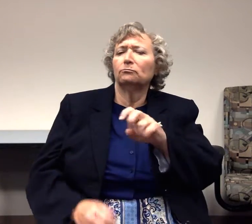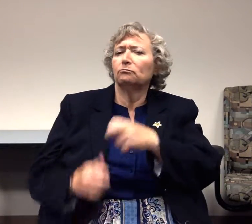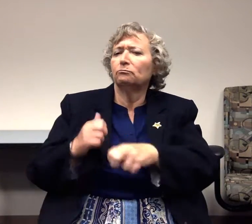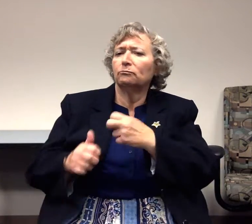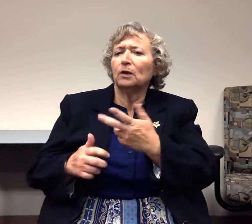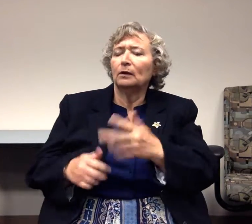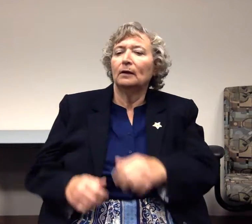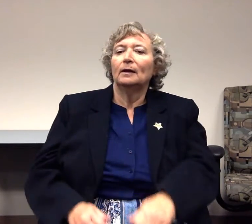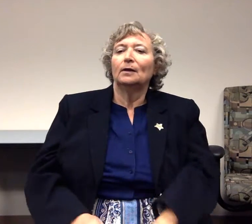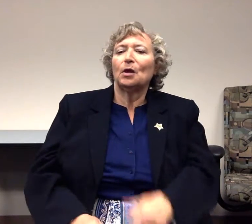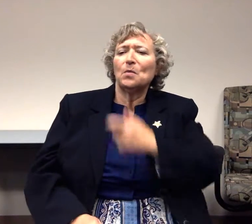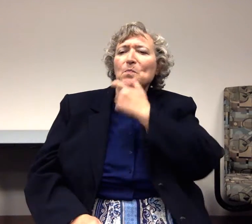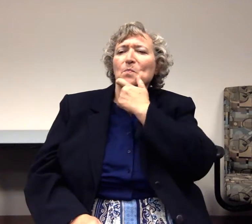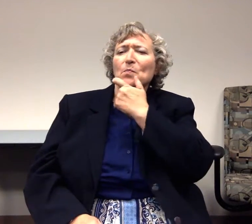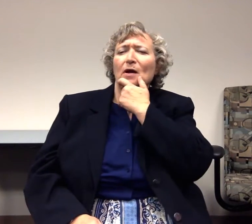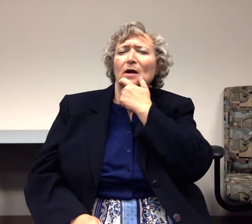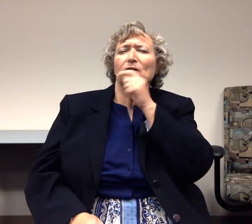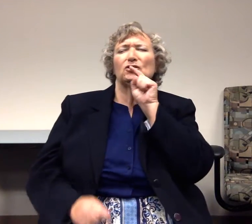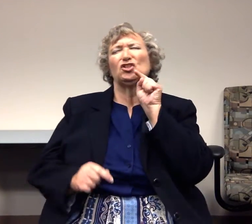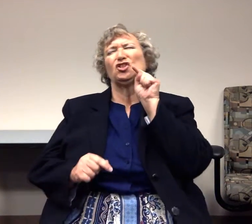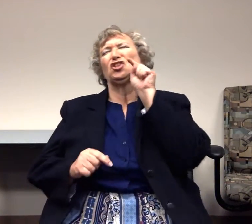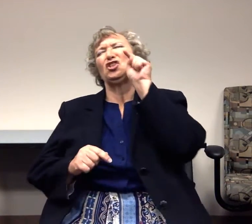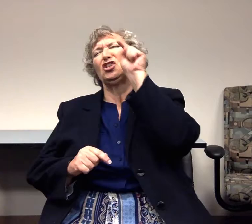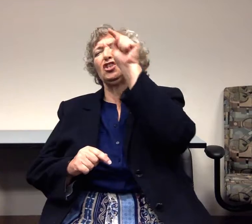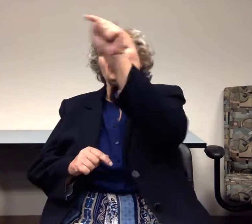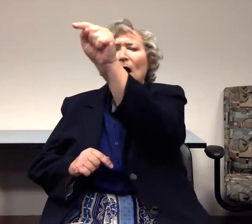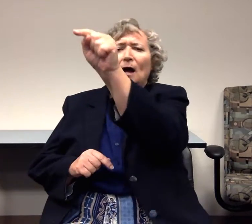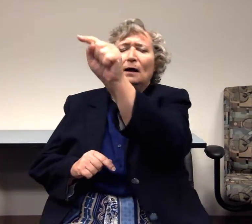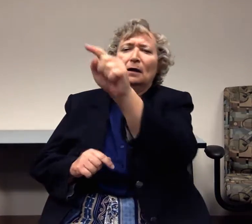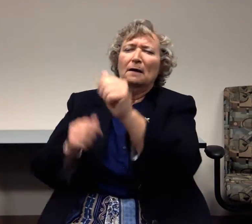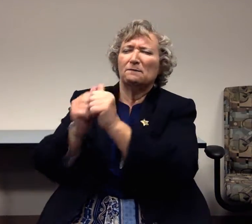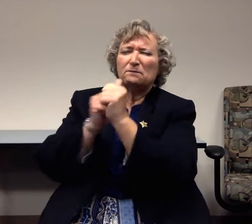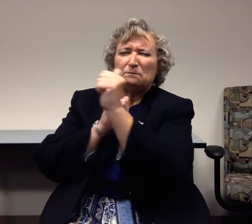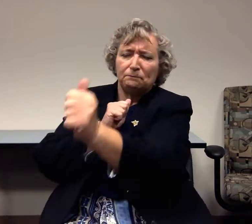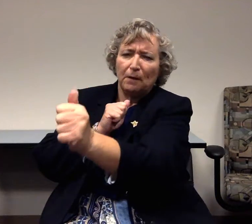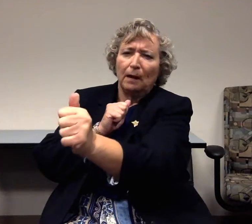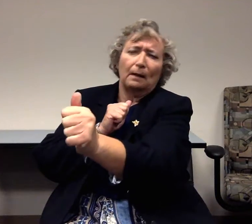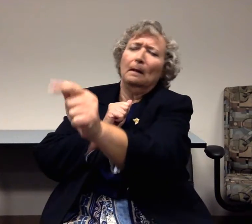They're way across the ocean. Right? Distance was a problem, and threat.